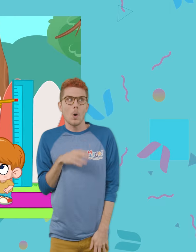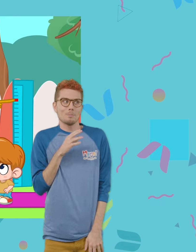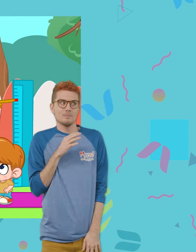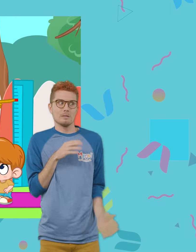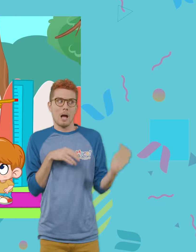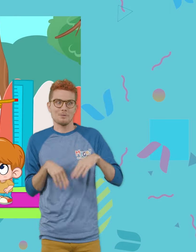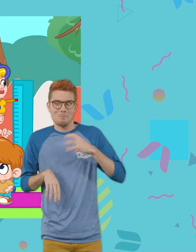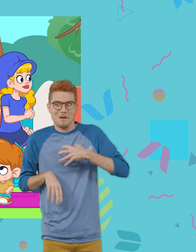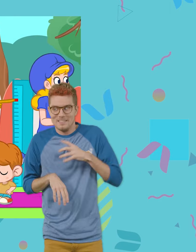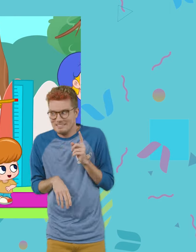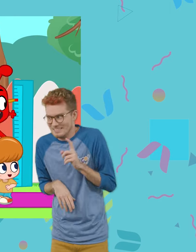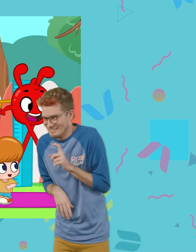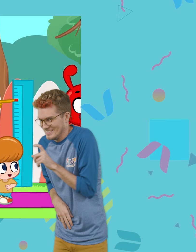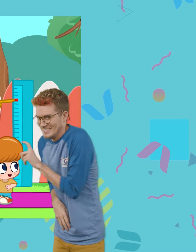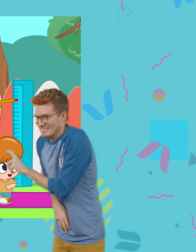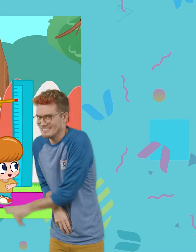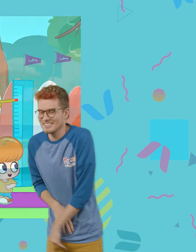Come, Morphle.